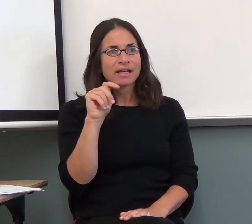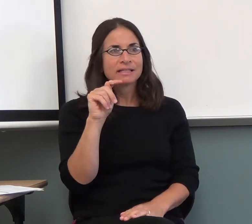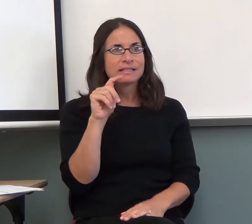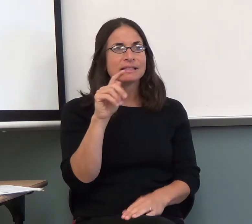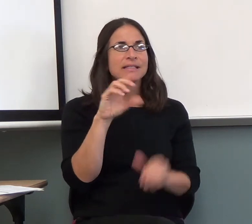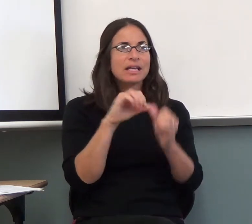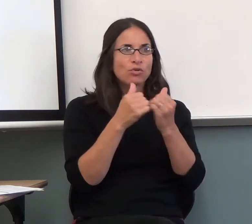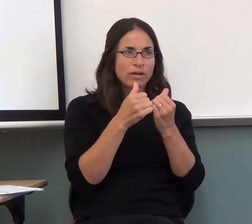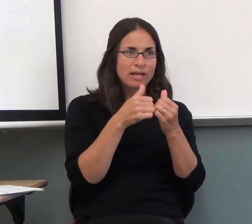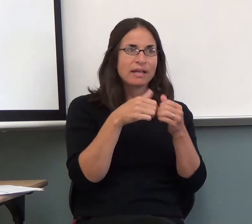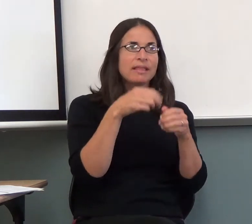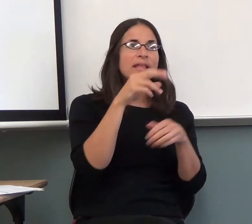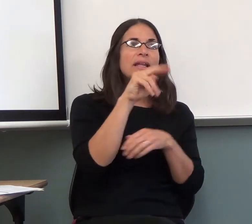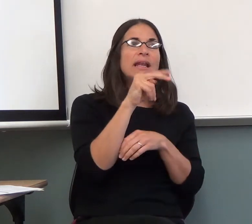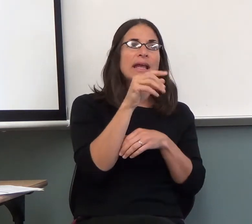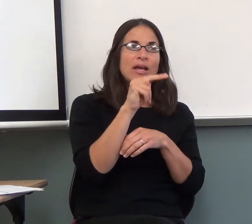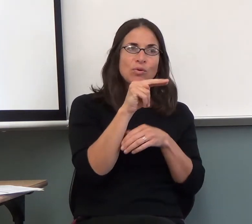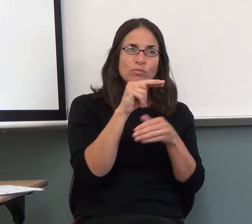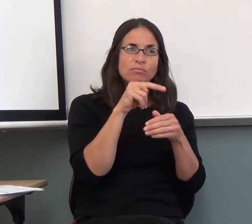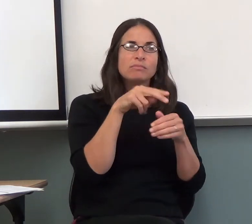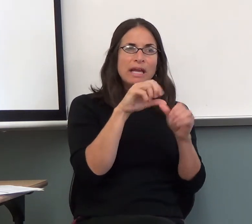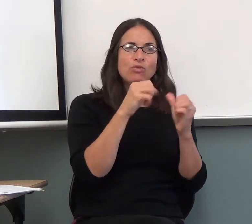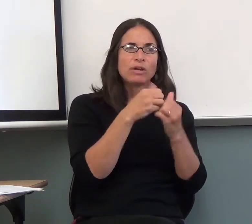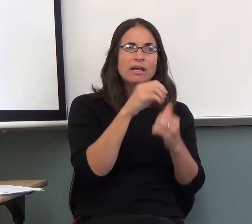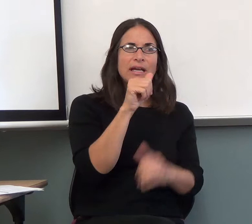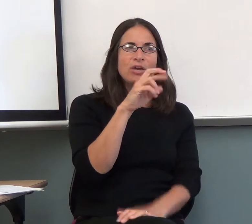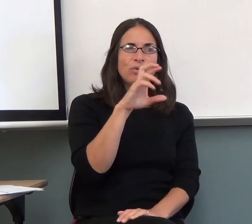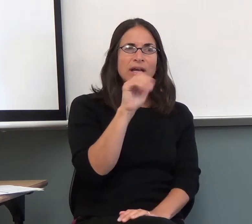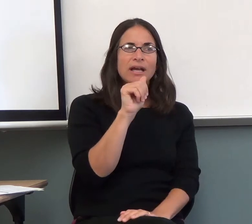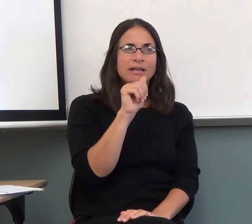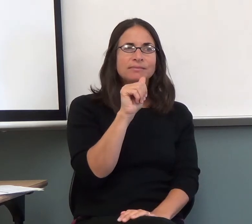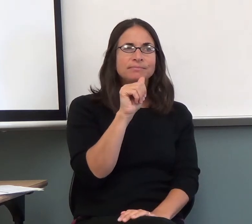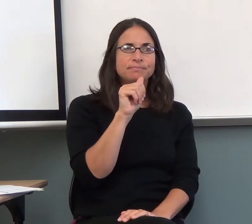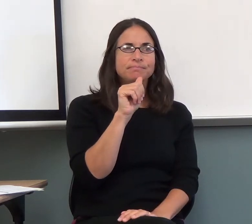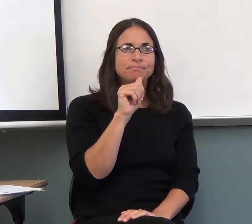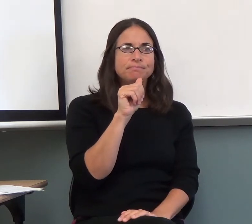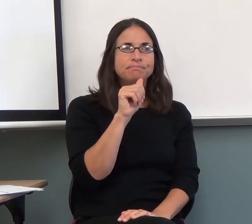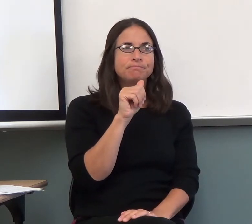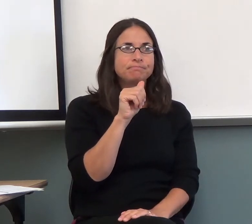done. That's good. Okay, continue. And you said, what are the other nouns?